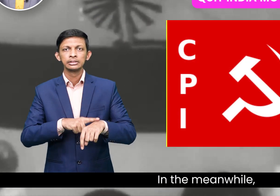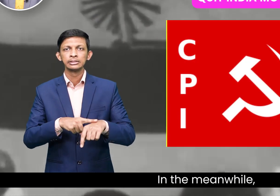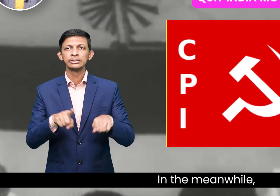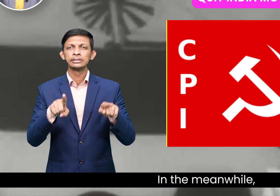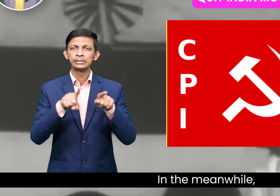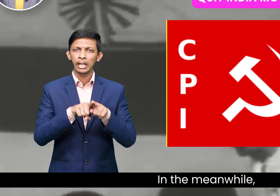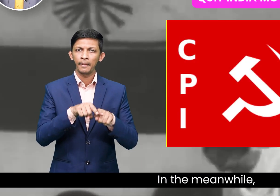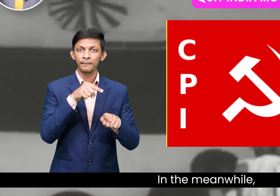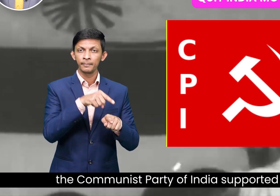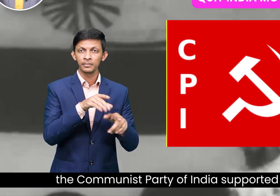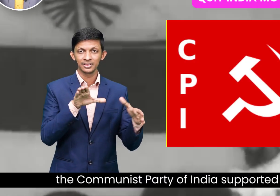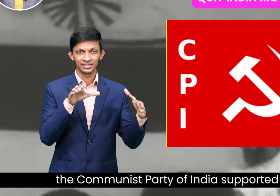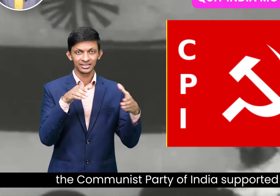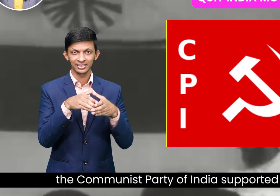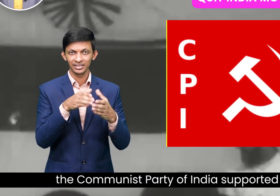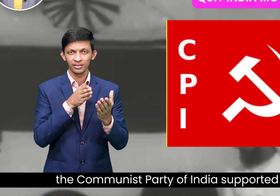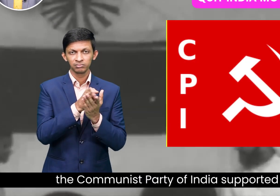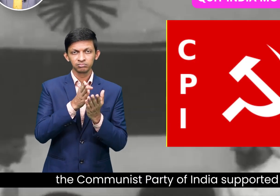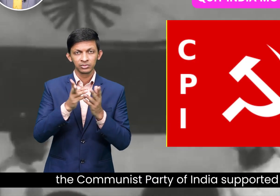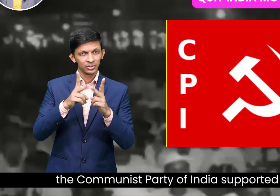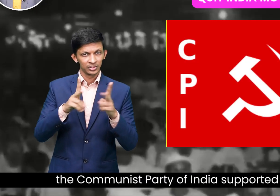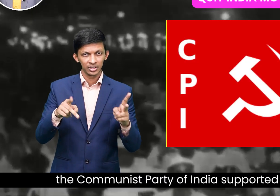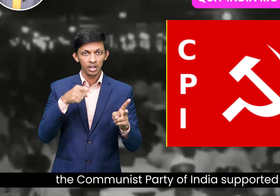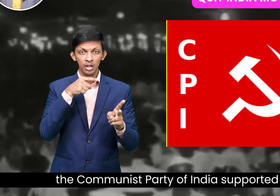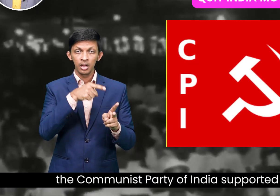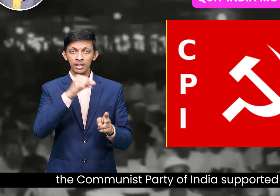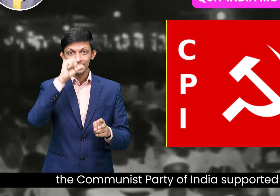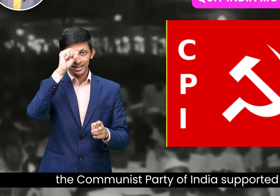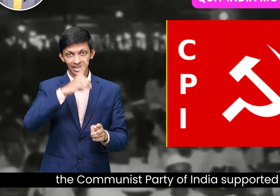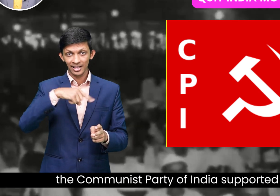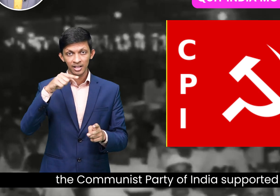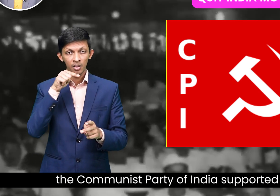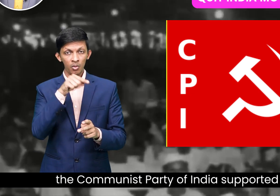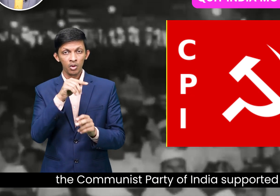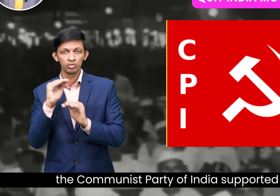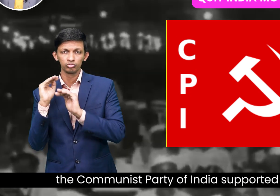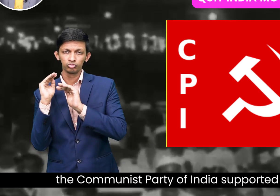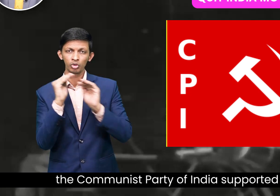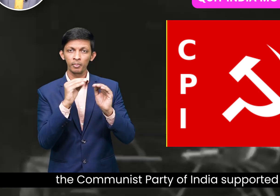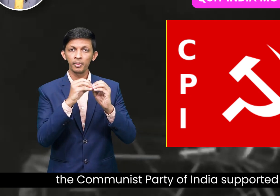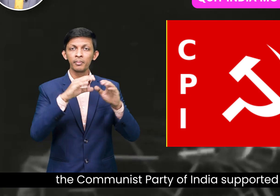In the meanwhile, the Communist Party of India